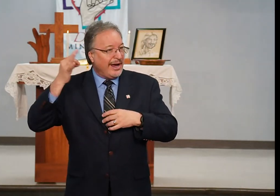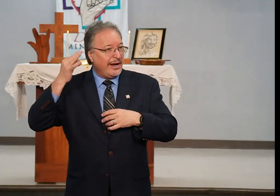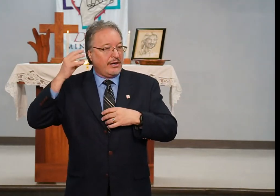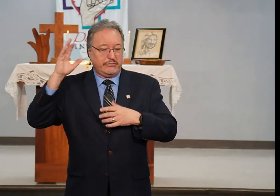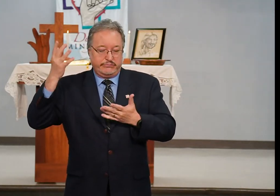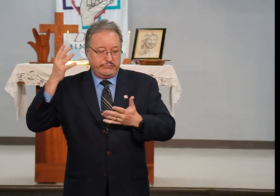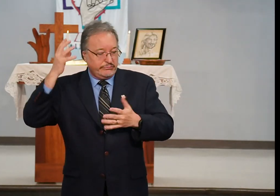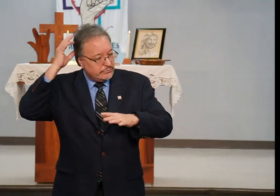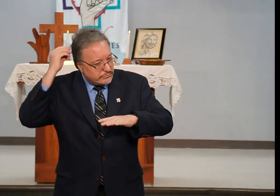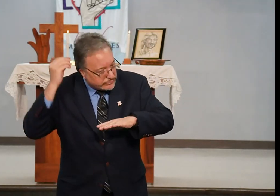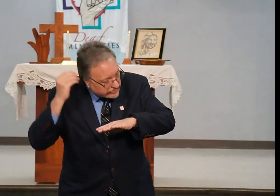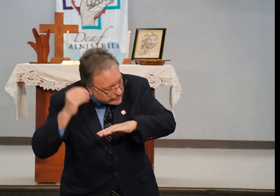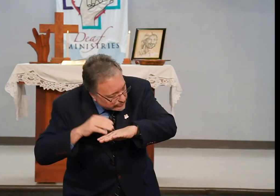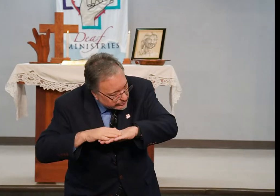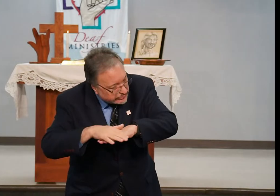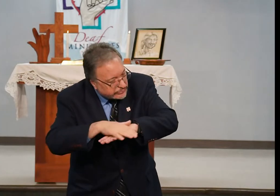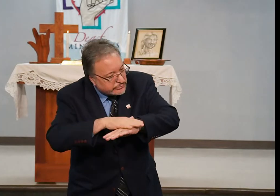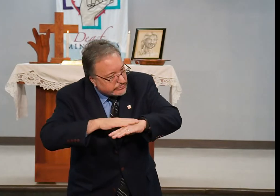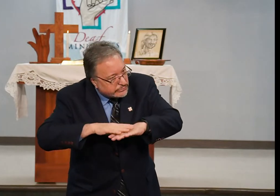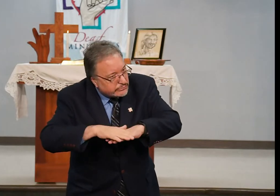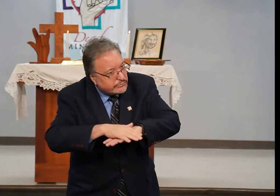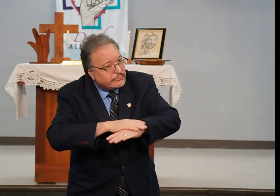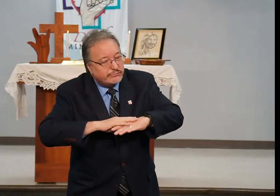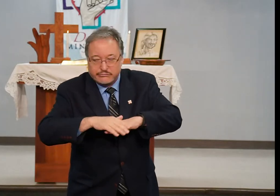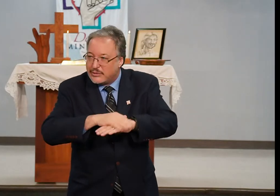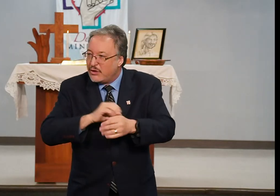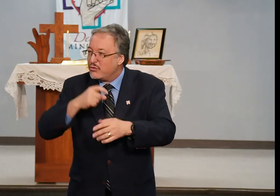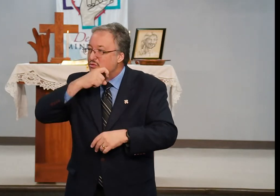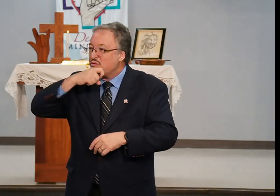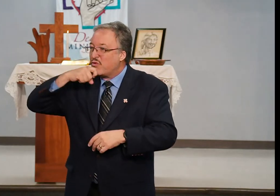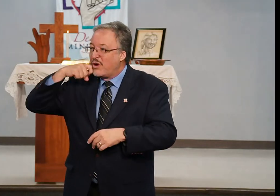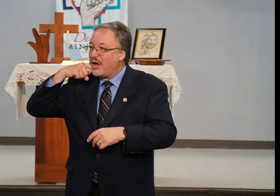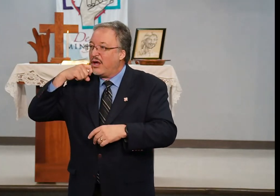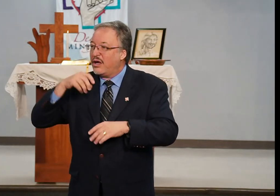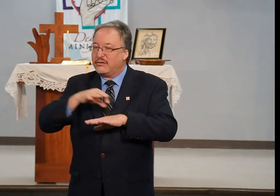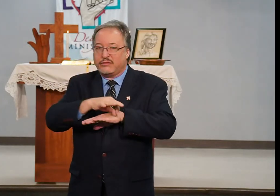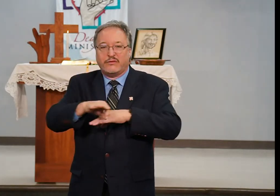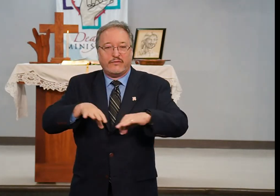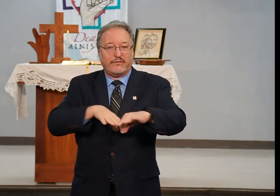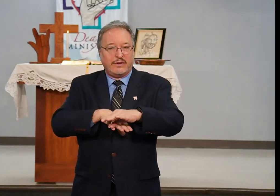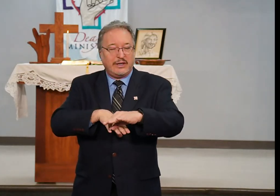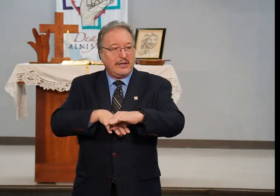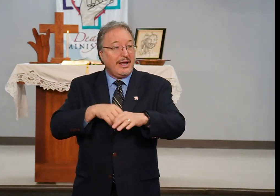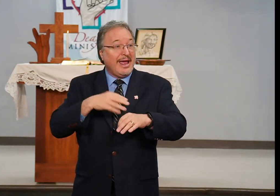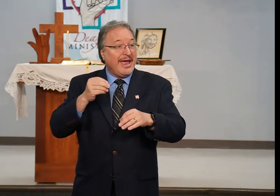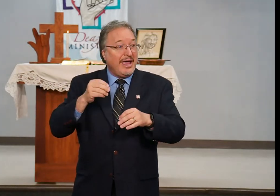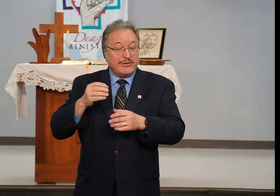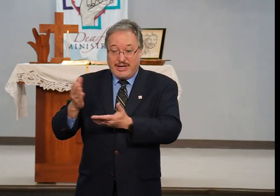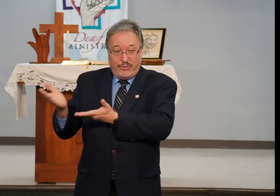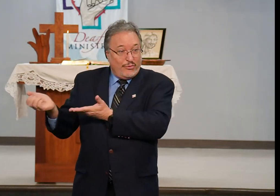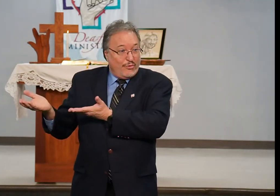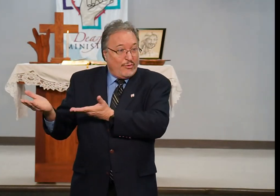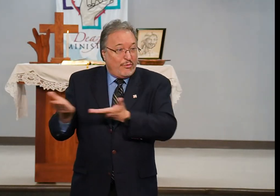She took her long locks of hair and used those to wipe the tears from his feet.